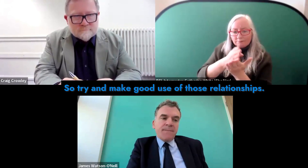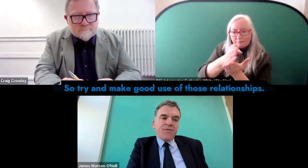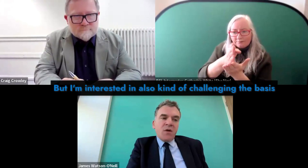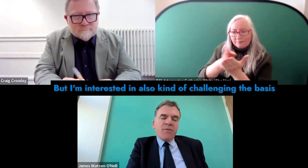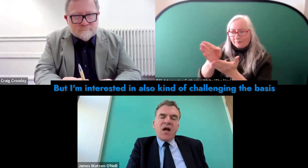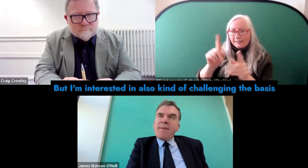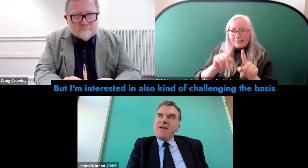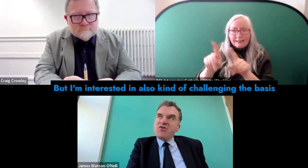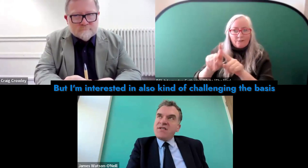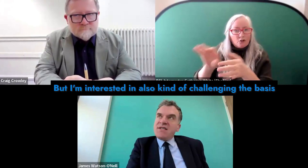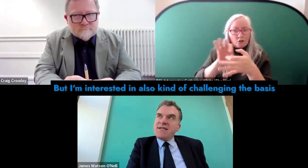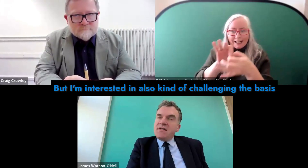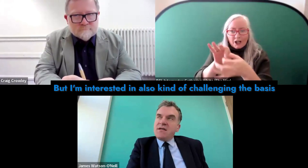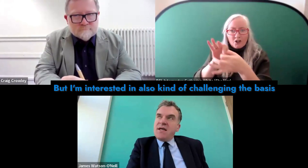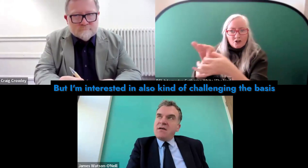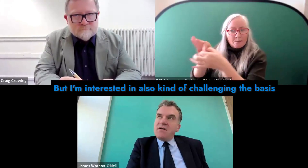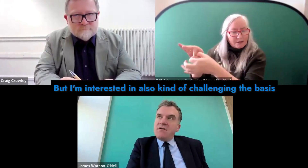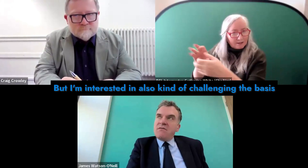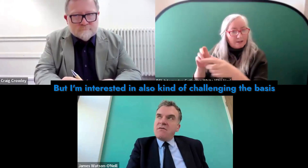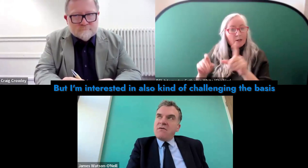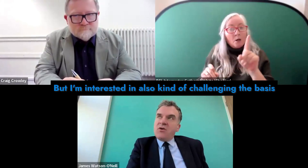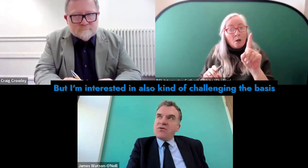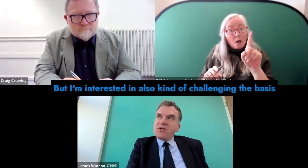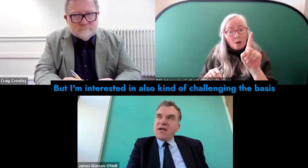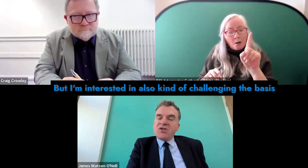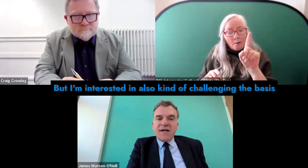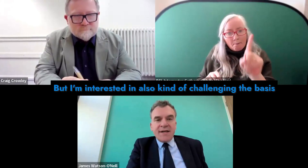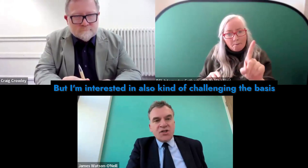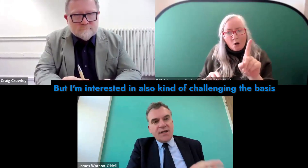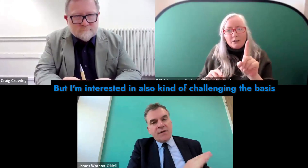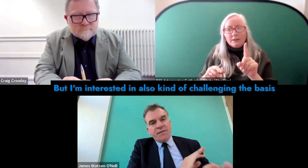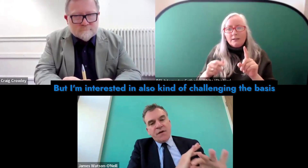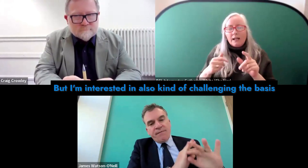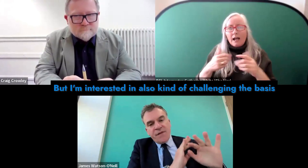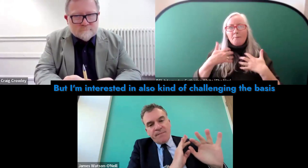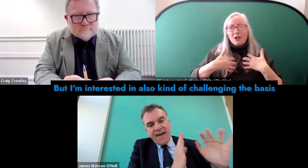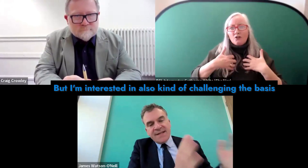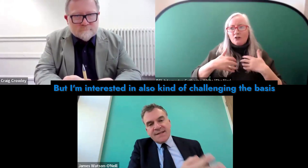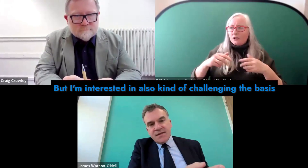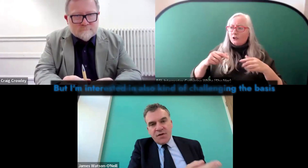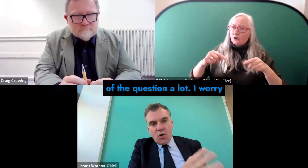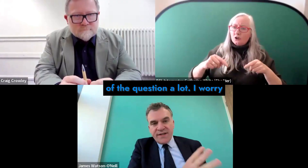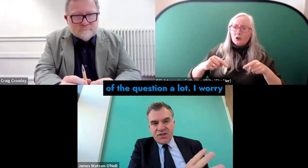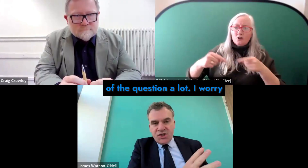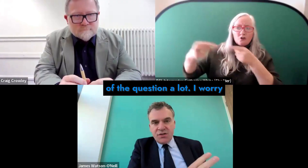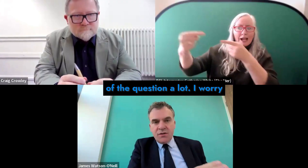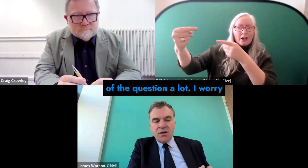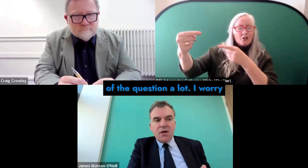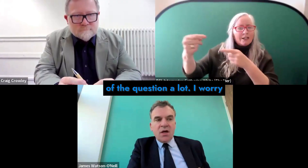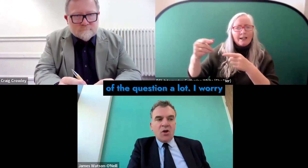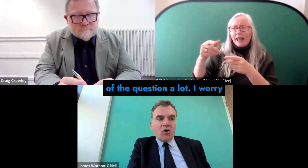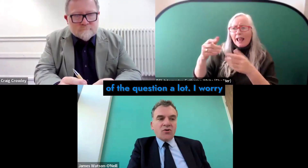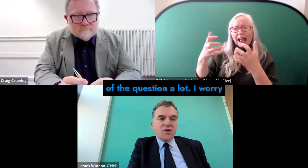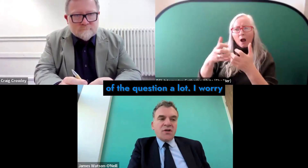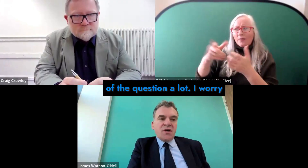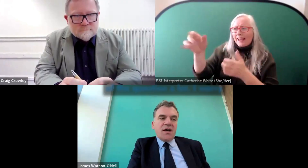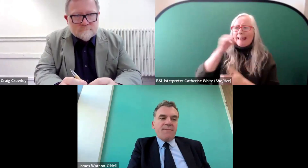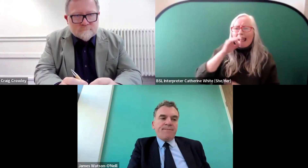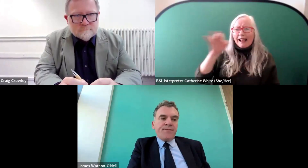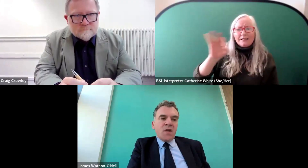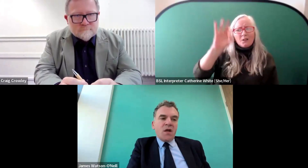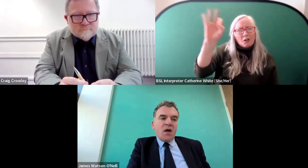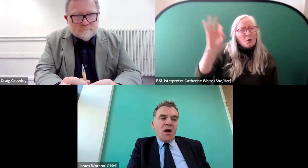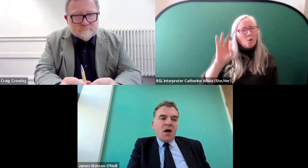relationships. But I'm interested in also kind of challenging the basis of the question a lot.